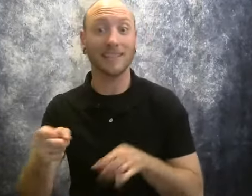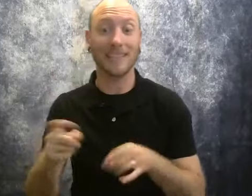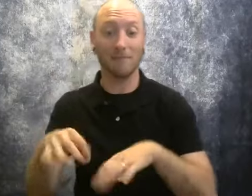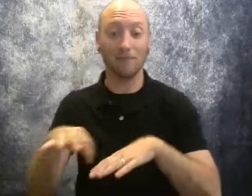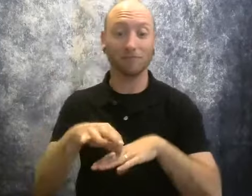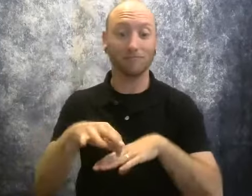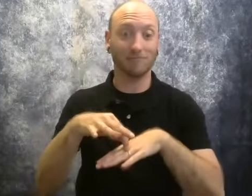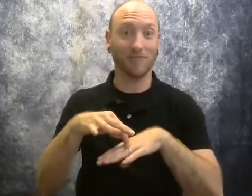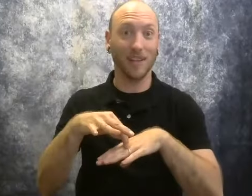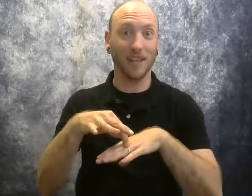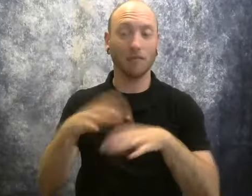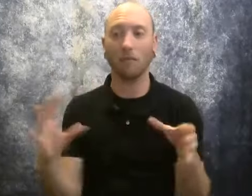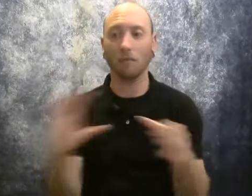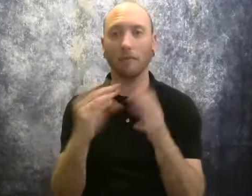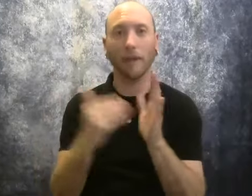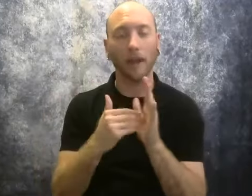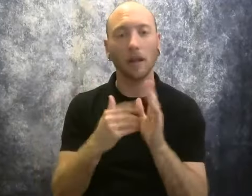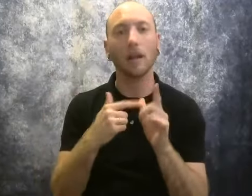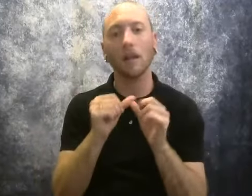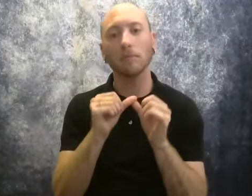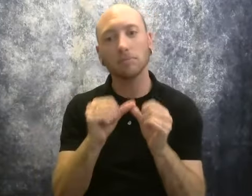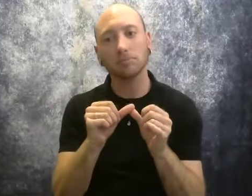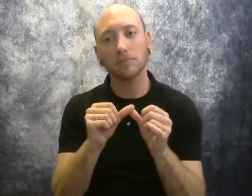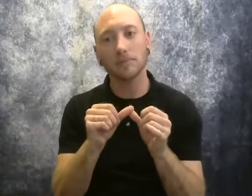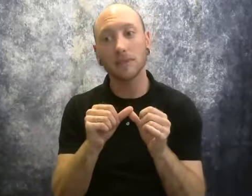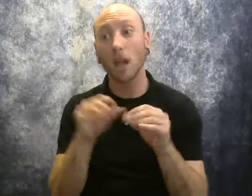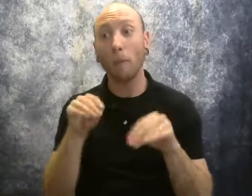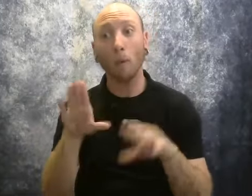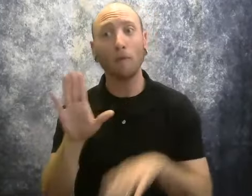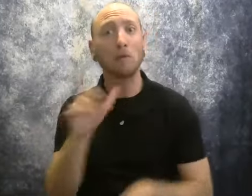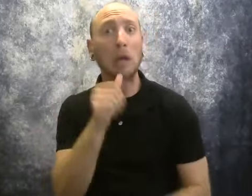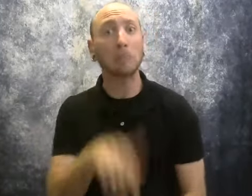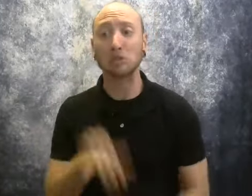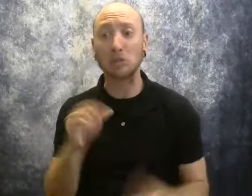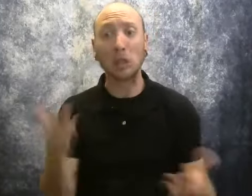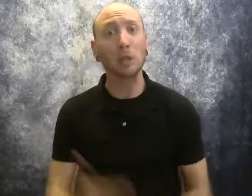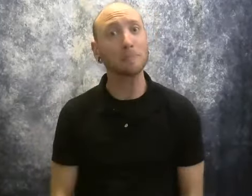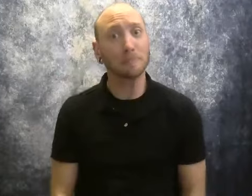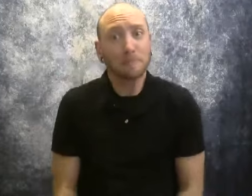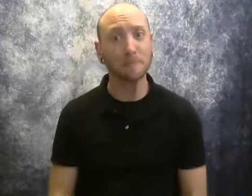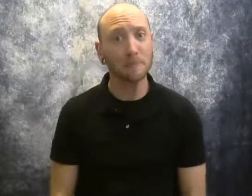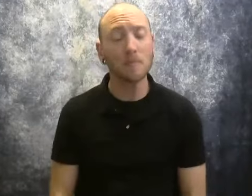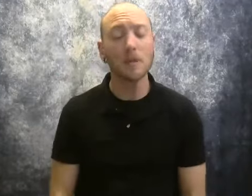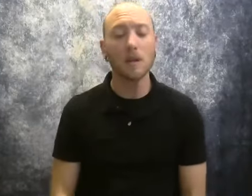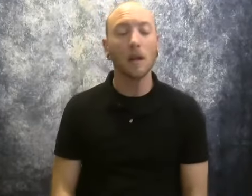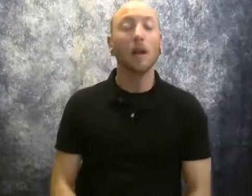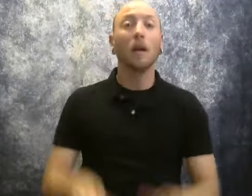ring and said, oh, I'm having a farewell party, you want to come? And we got back together, and then we stayed together, and she didn't go overseas.